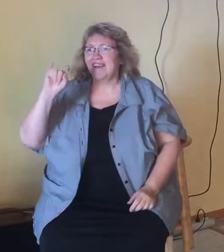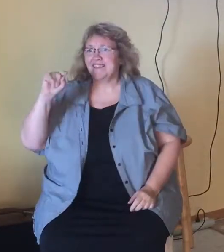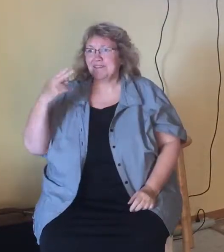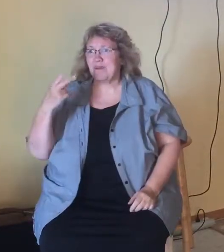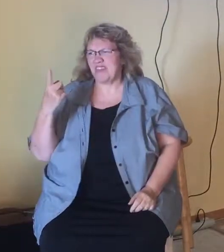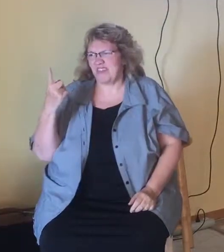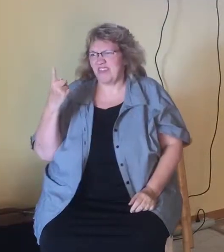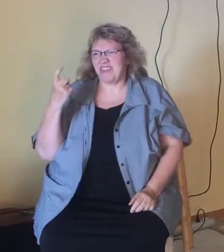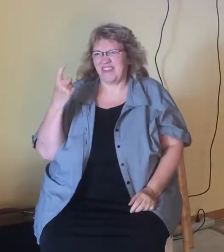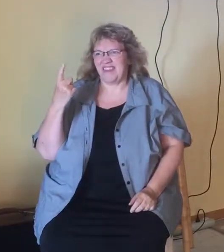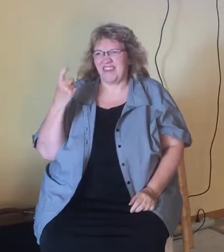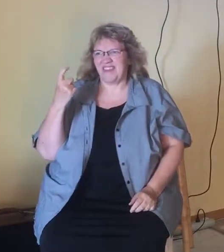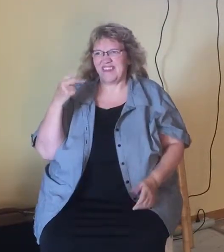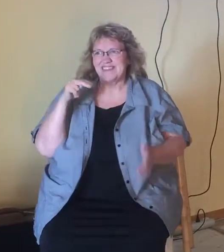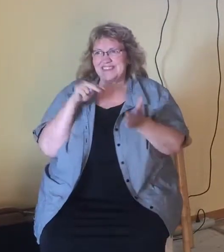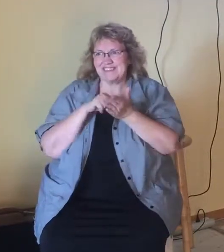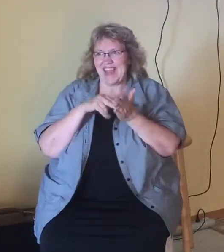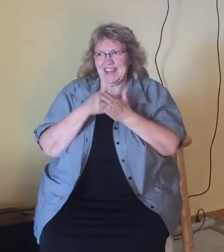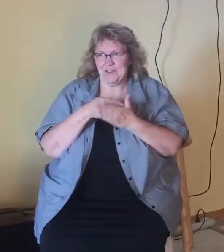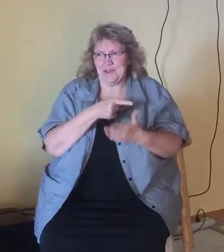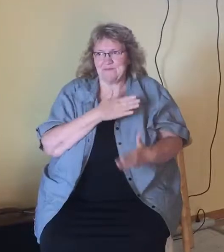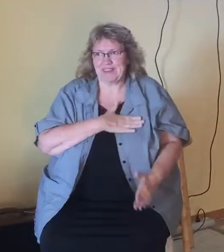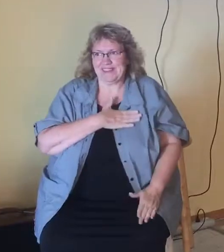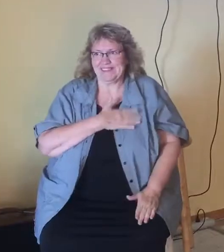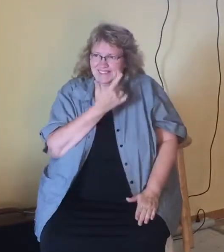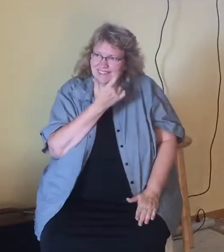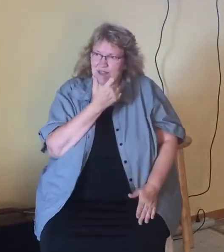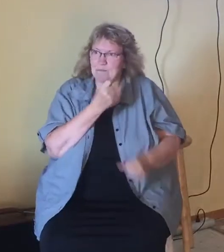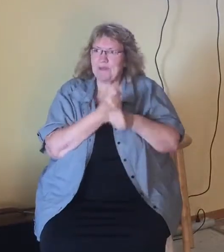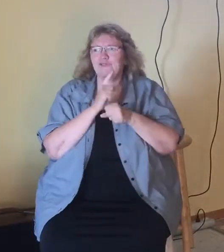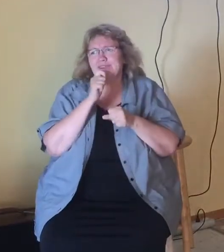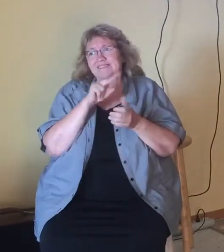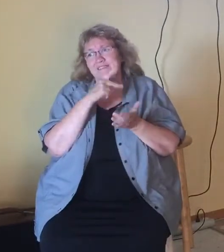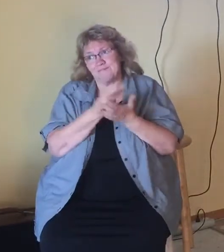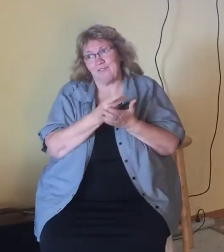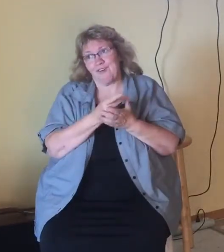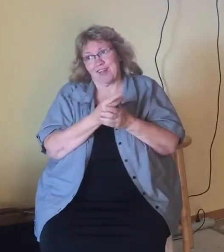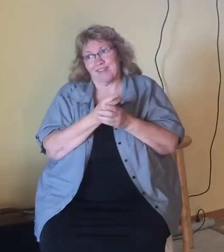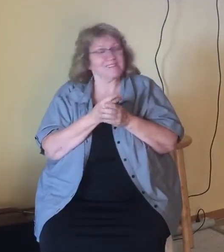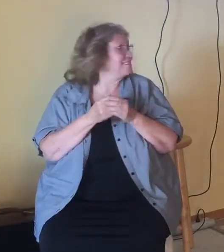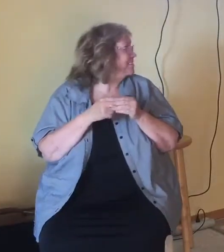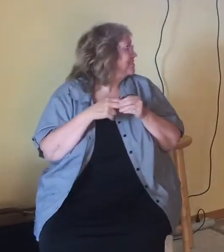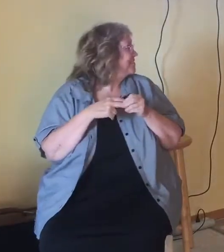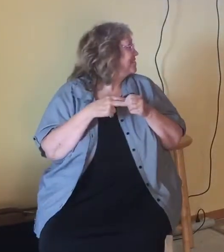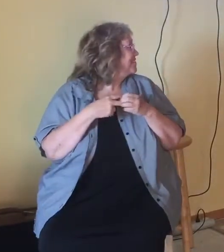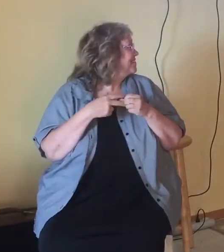if you're good, just come get him. Or just make sure he doesn't fall.